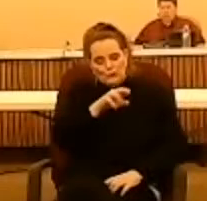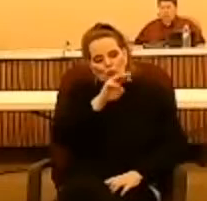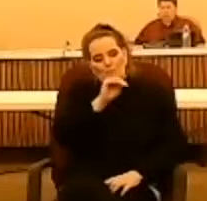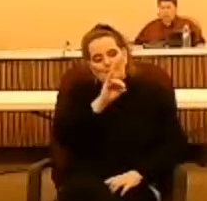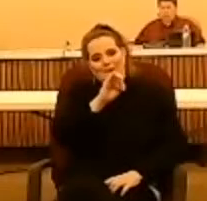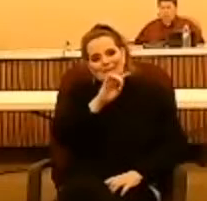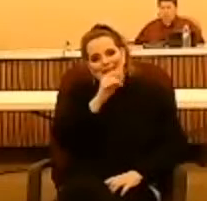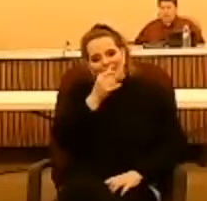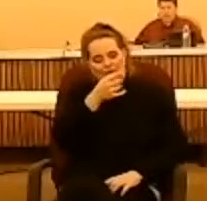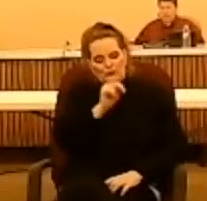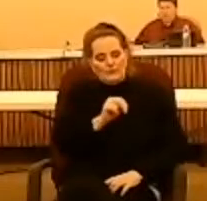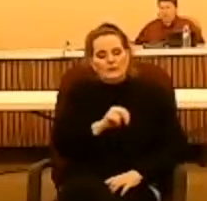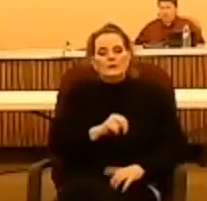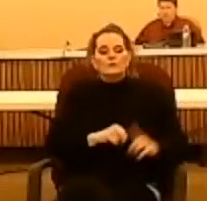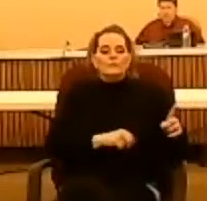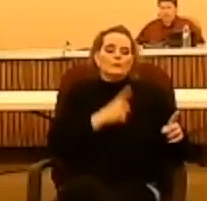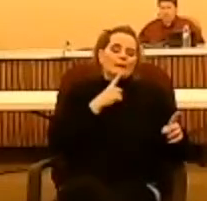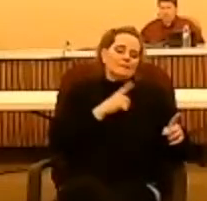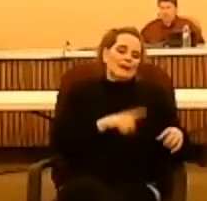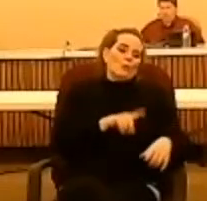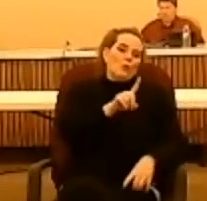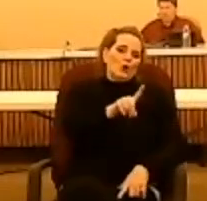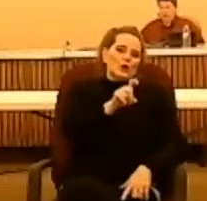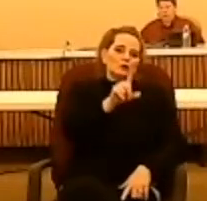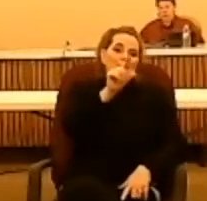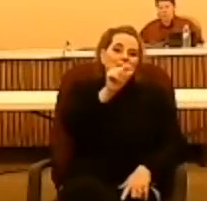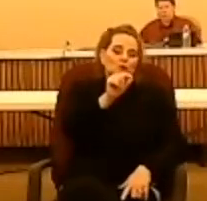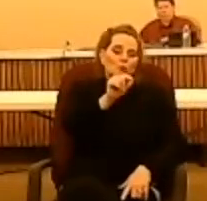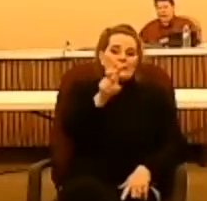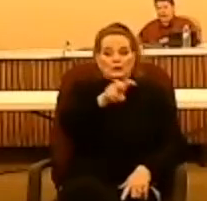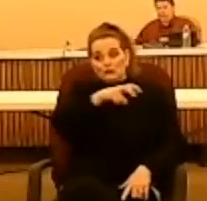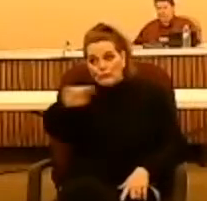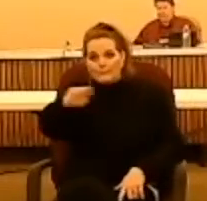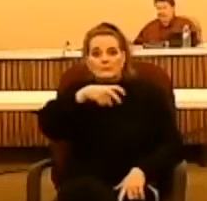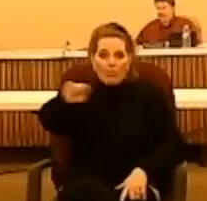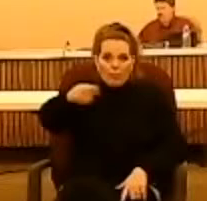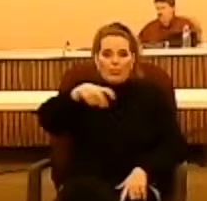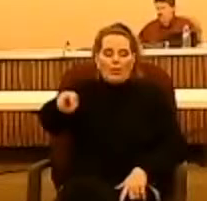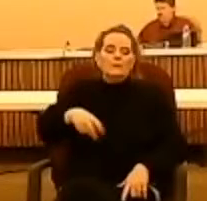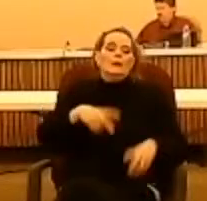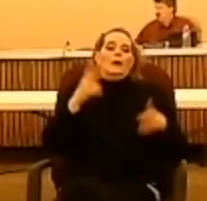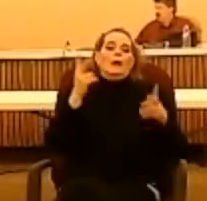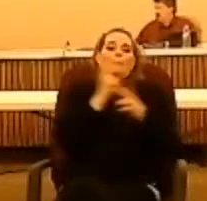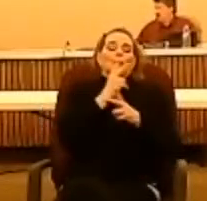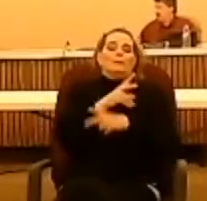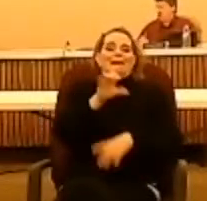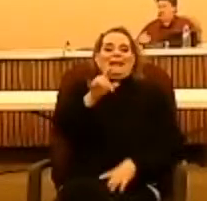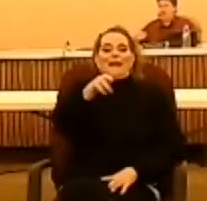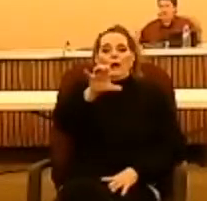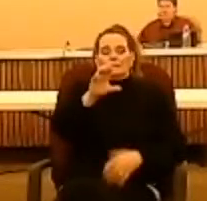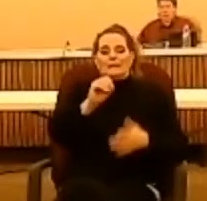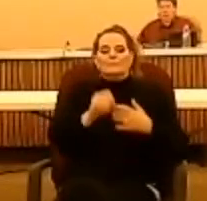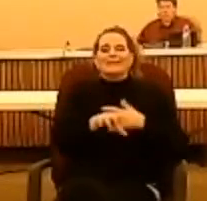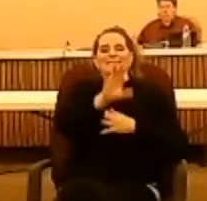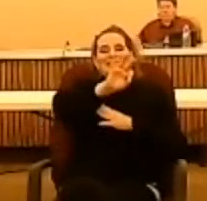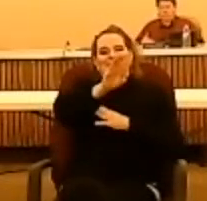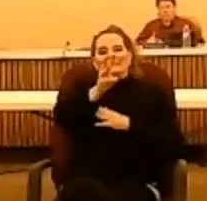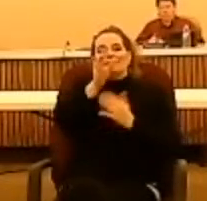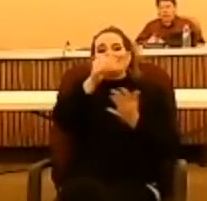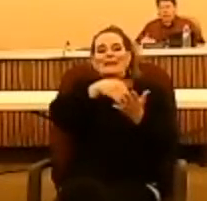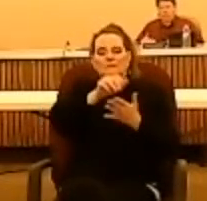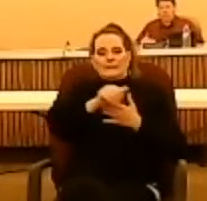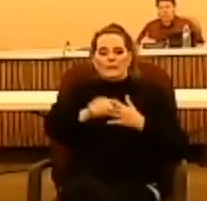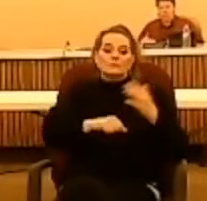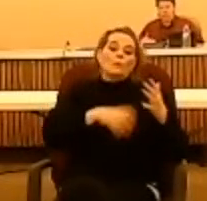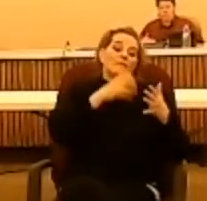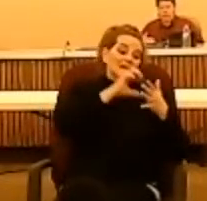their 120 trips and you multiply it by the $800, that's $96,000. So if I